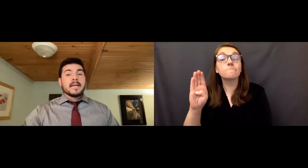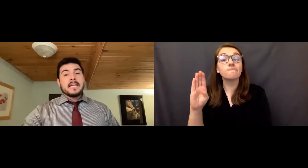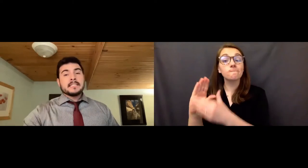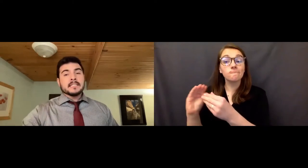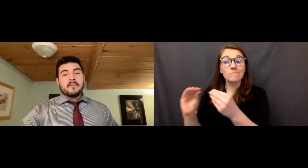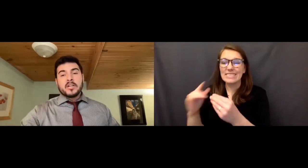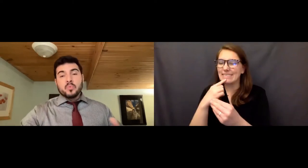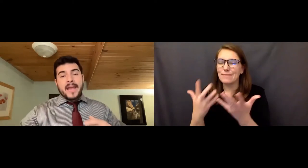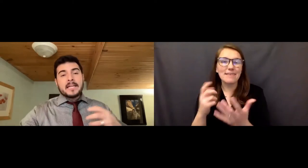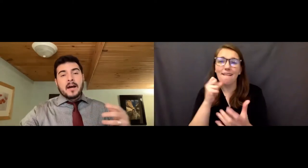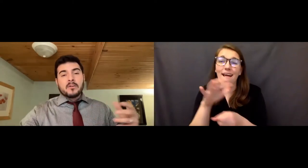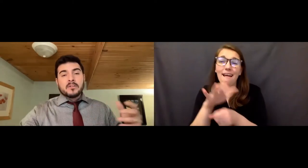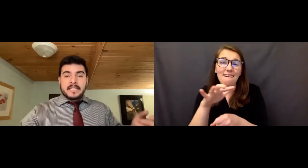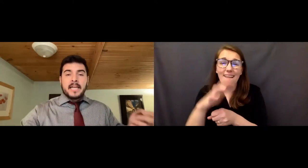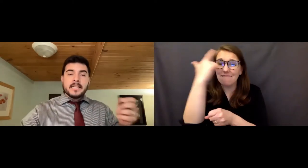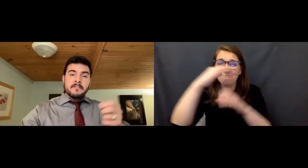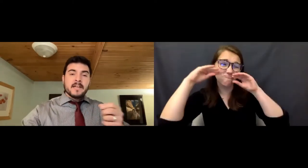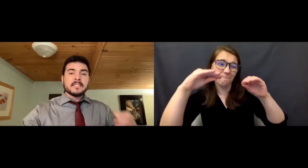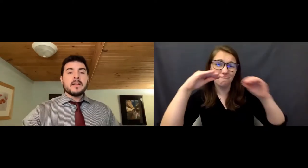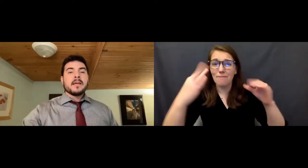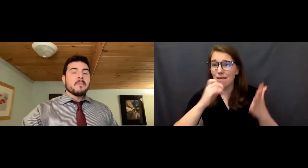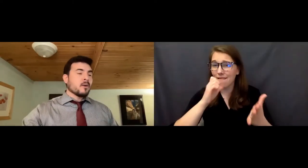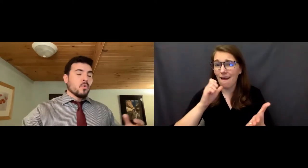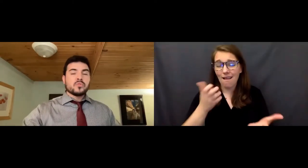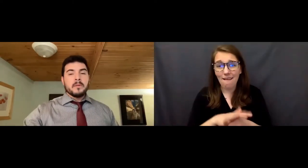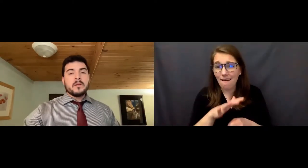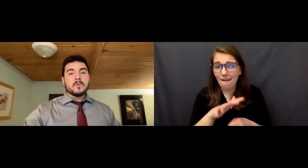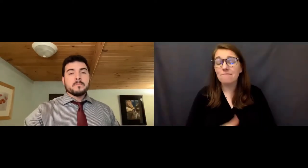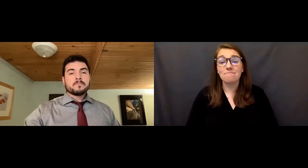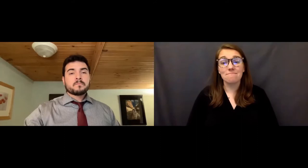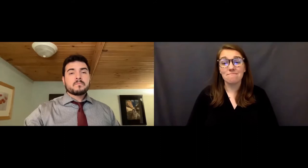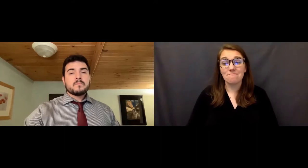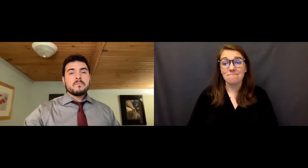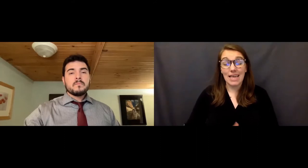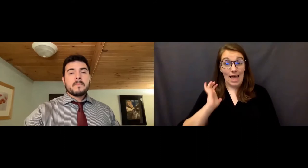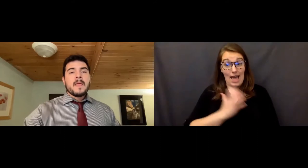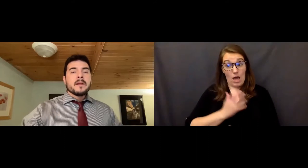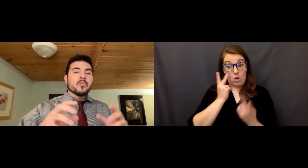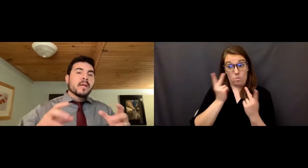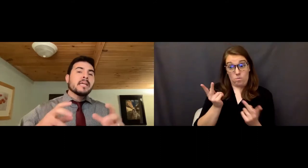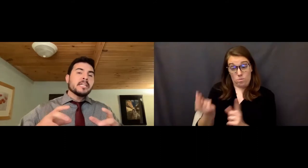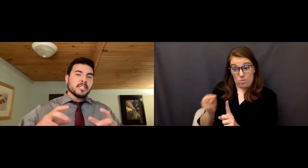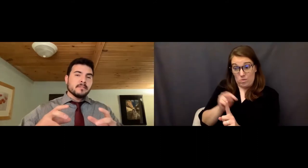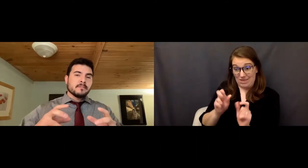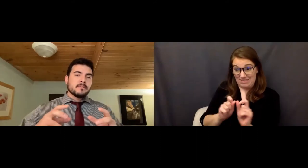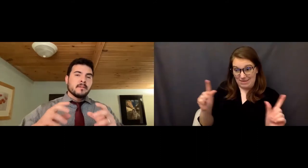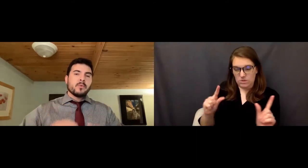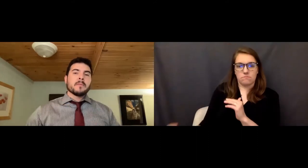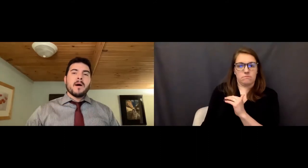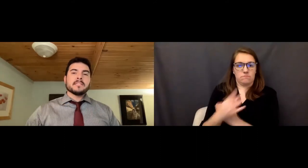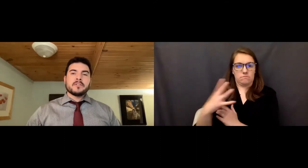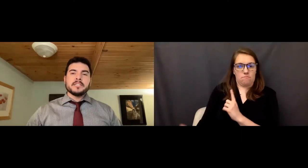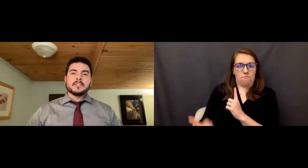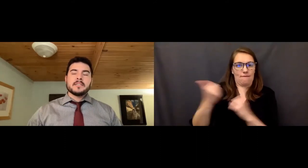inadequate catechesis and the various ways our seeing is affected by our cultural milieu. Now, the recognition that we